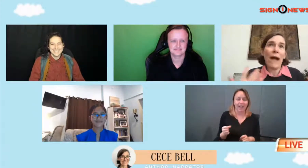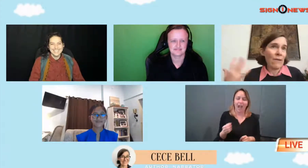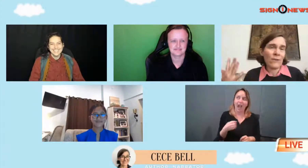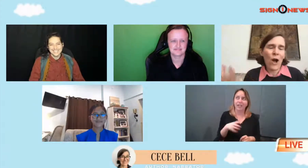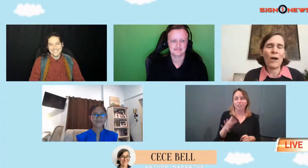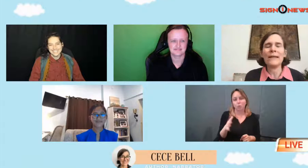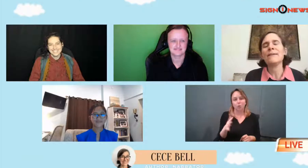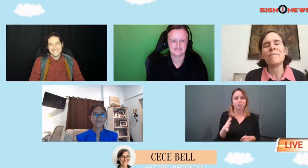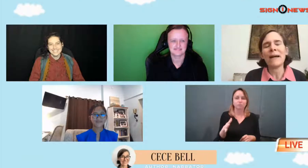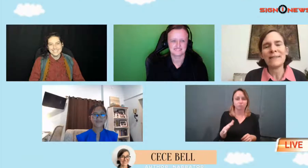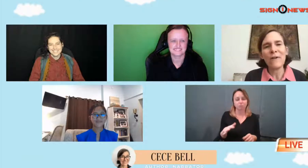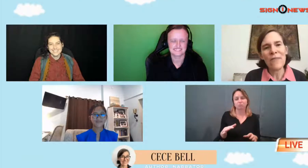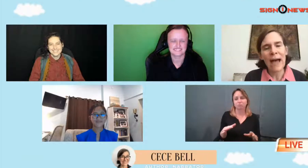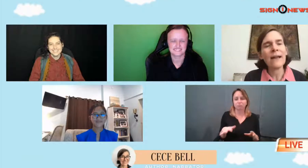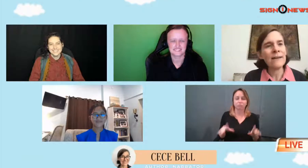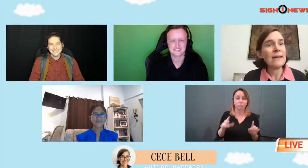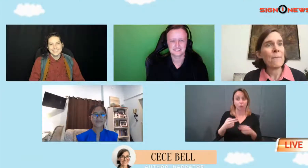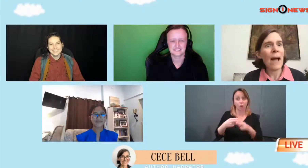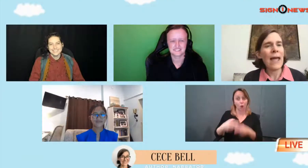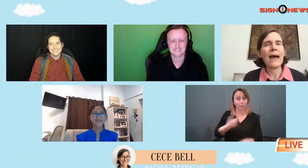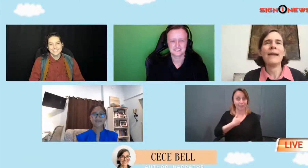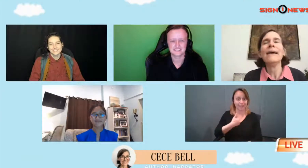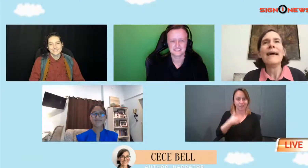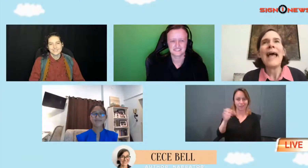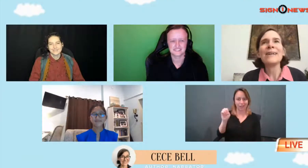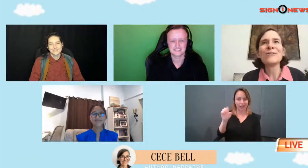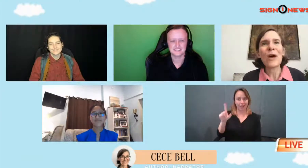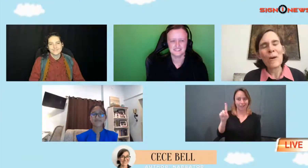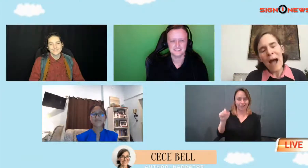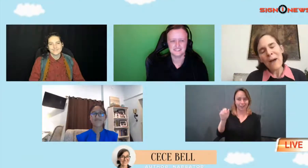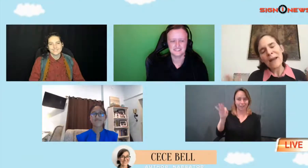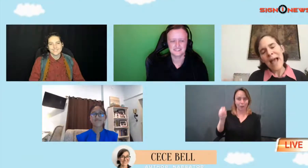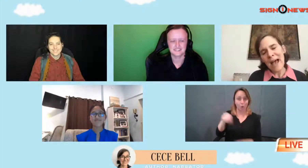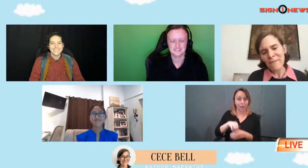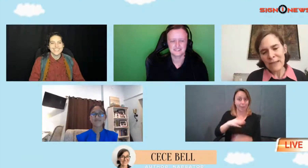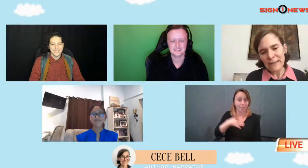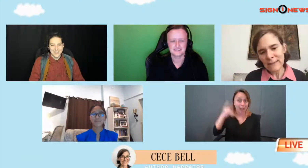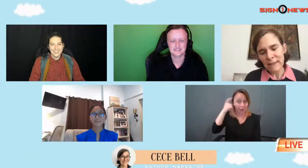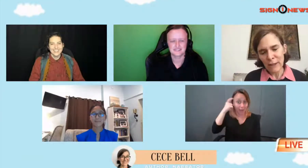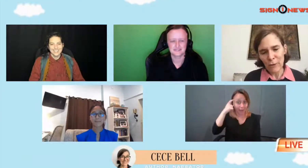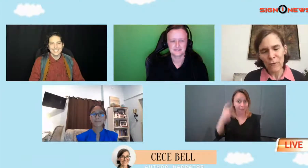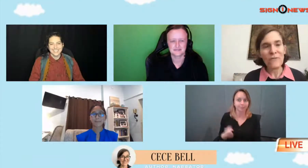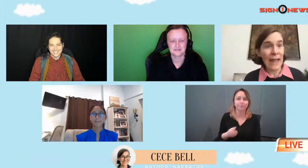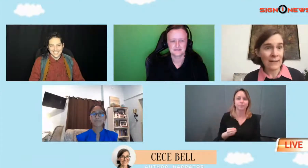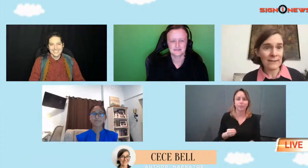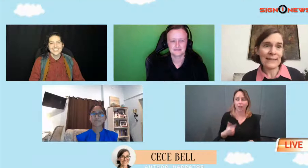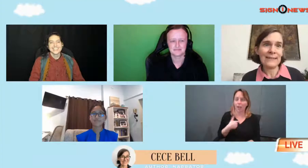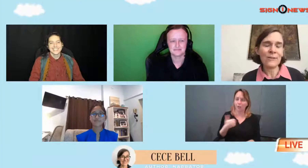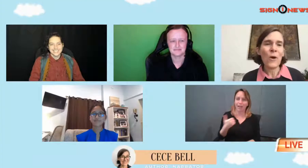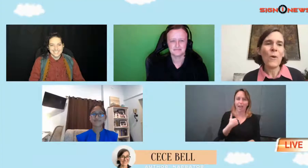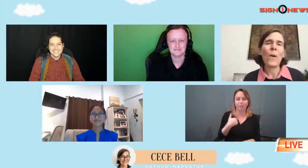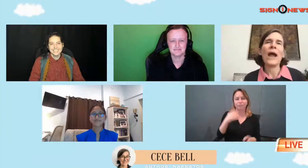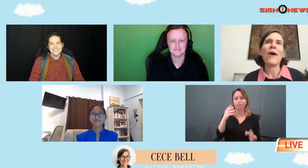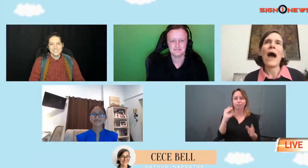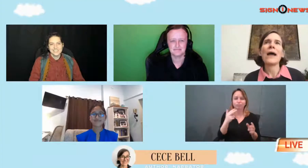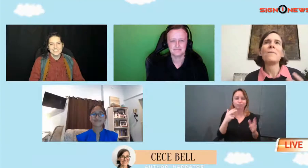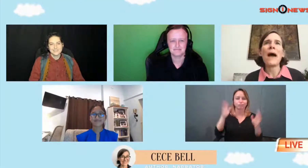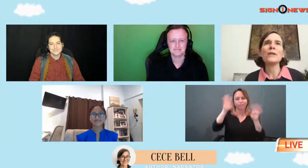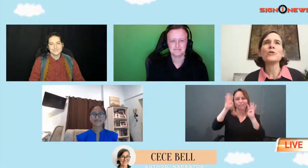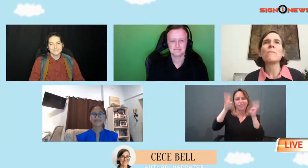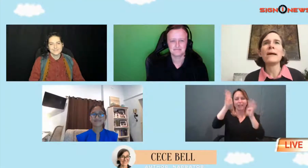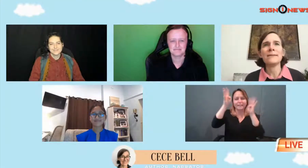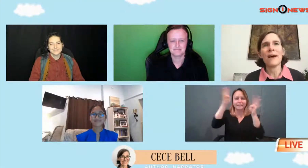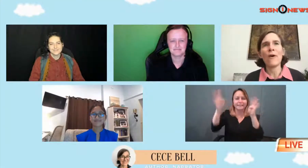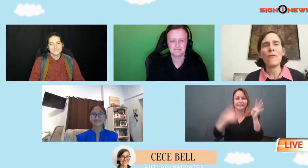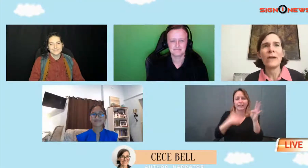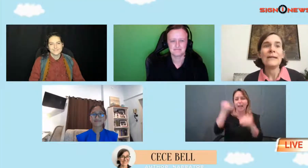went around calling myself that in my head. And so I would have these little fantasies where I